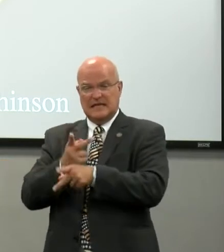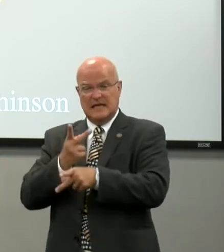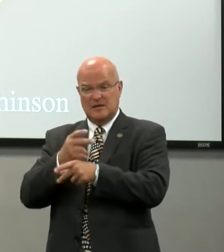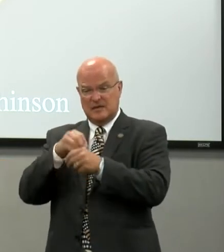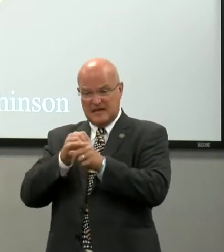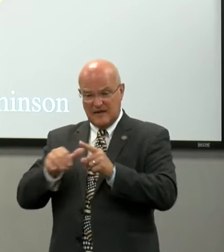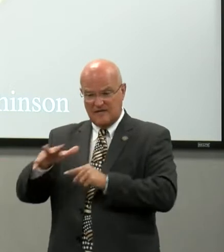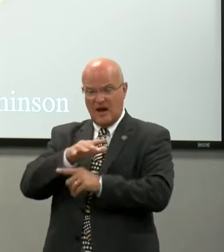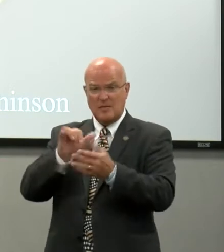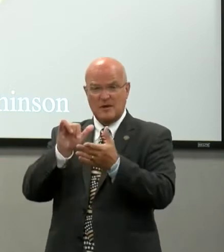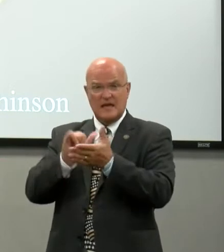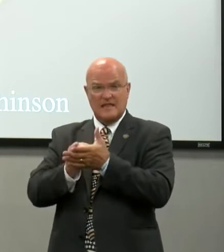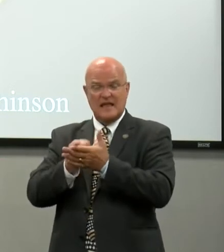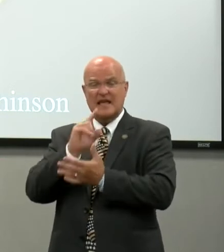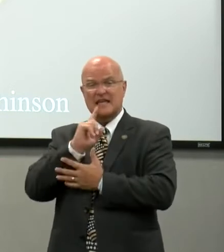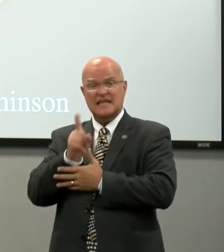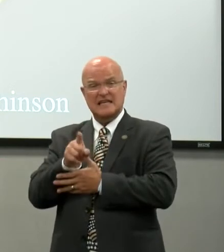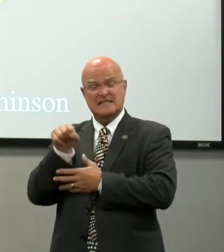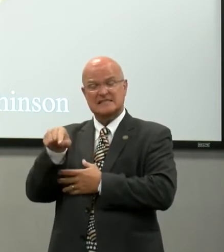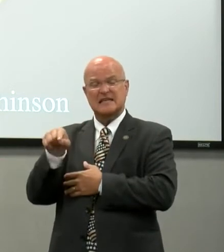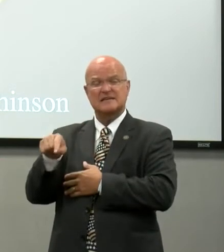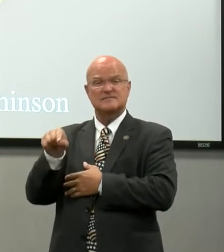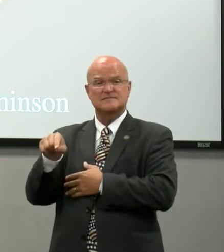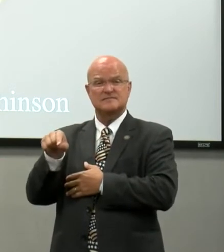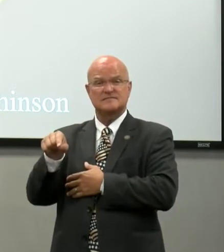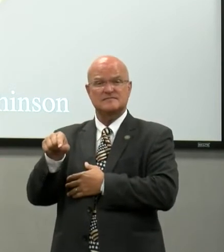an environment that it is